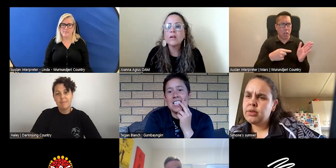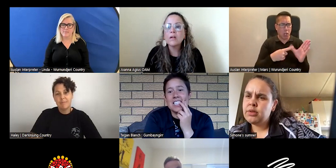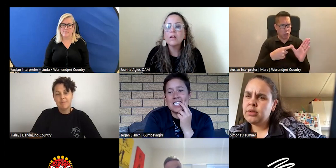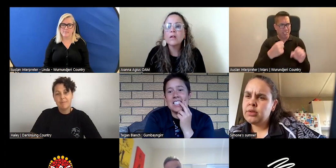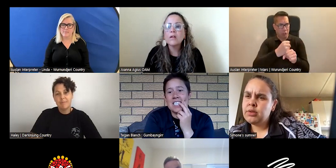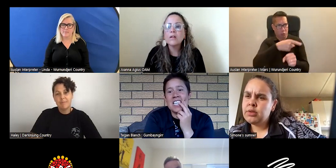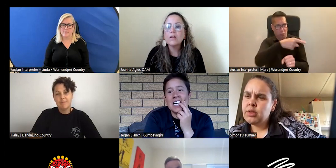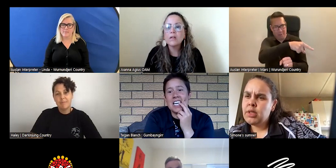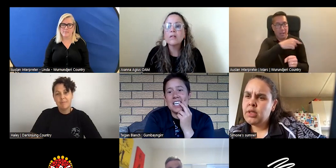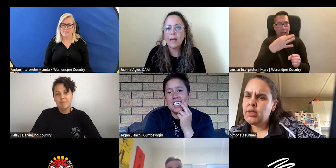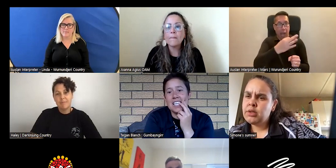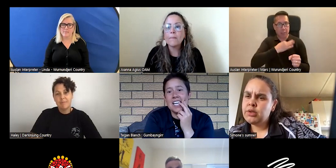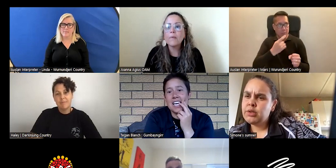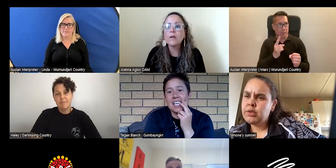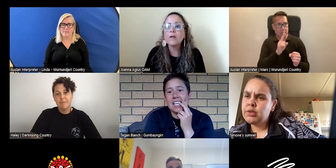attend a